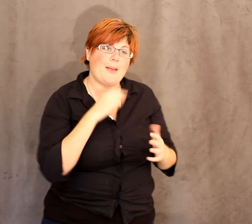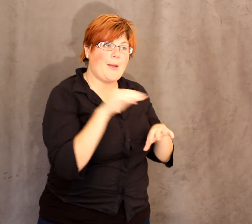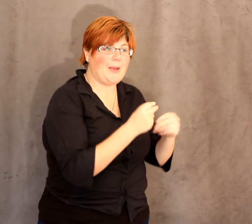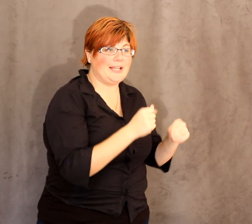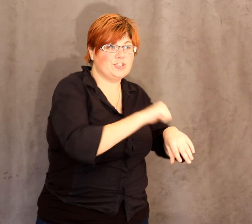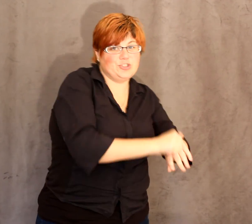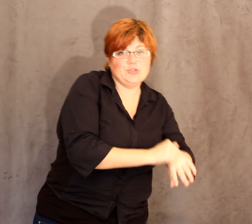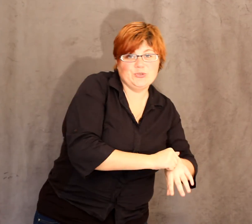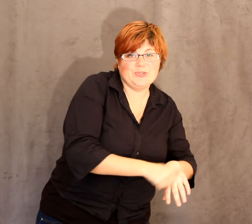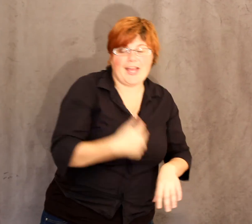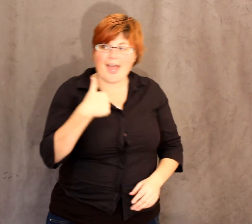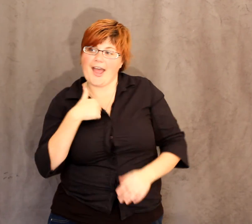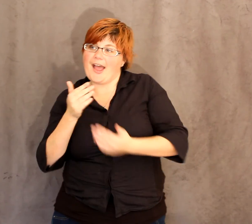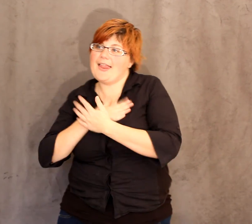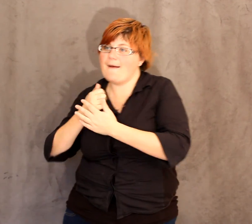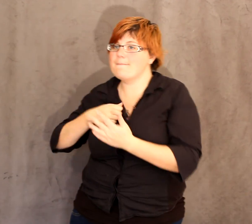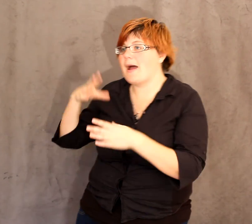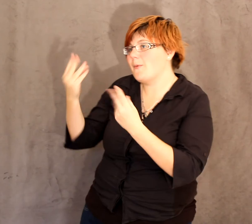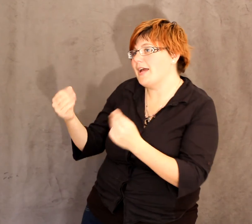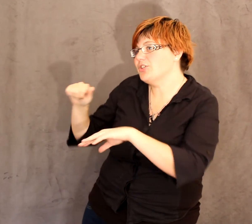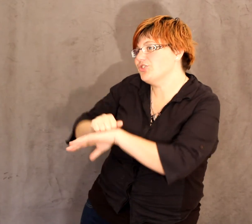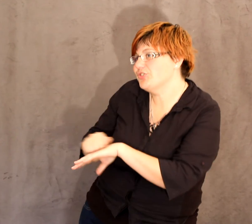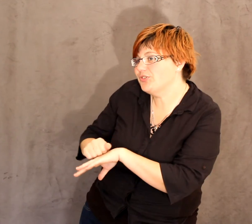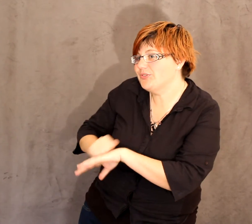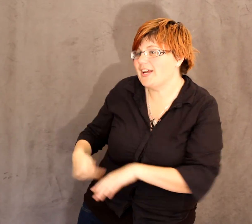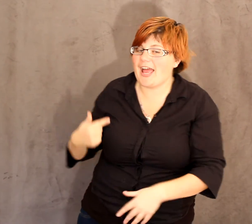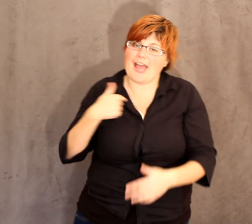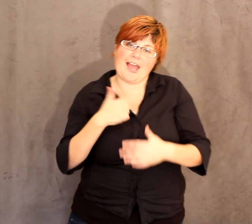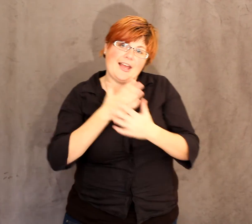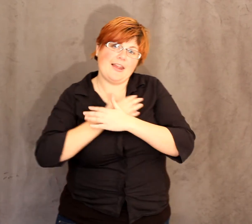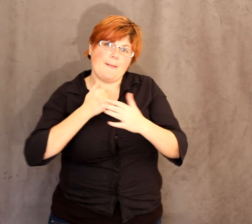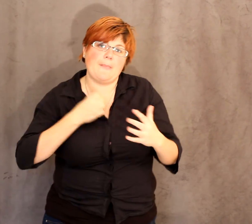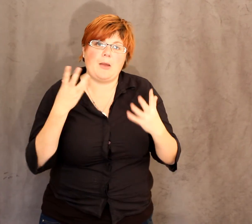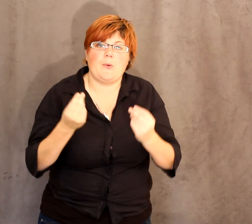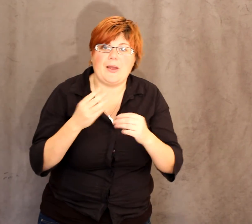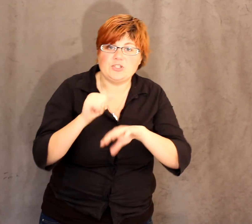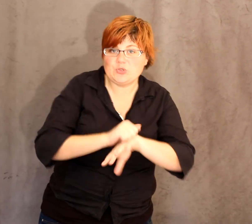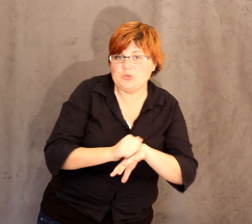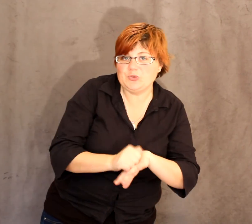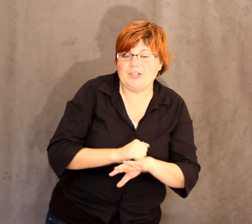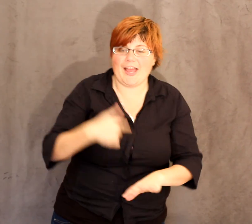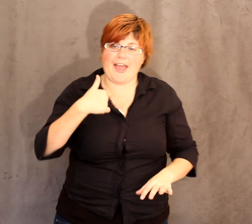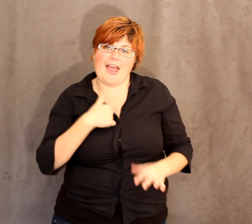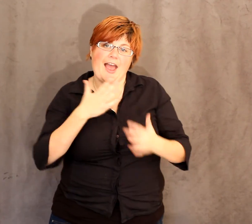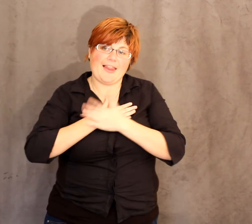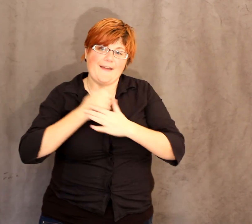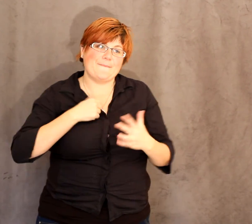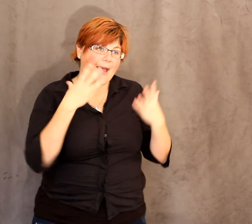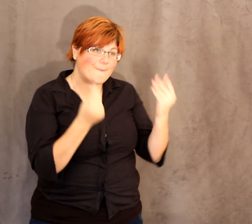my wet shoes. I love my wet shoes. I love my wet shoes. I love my